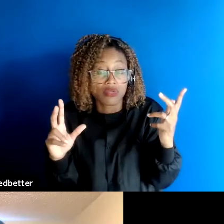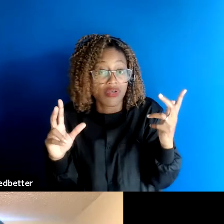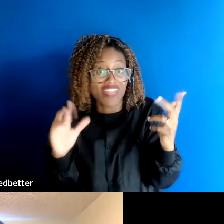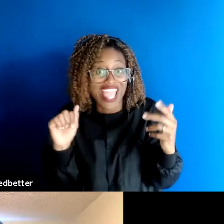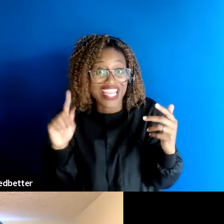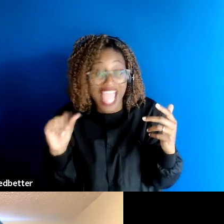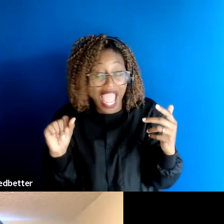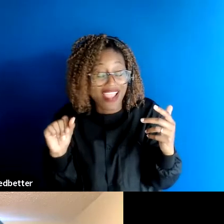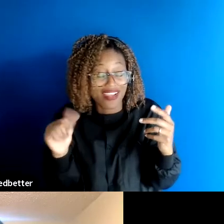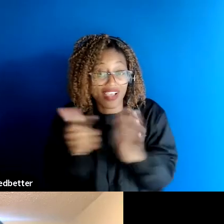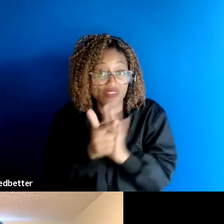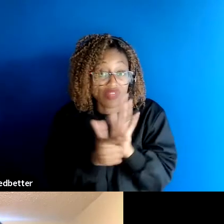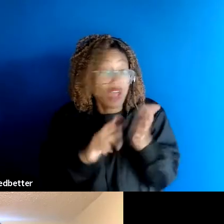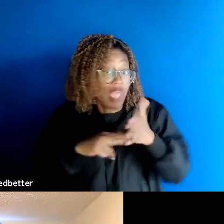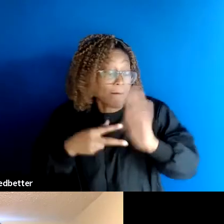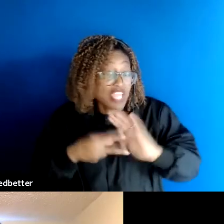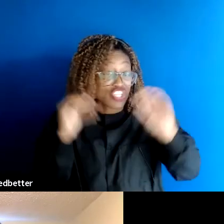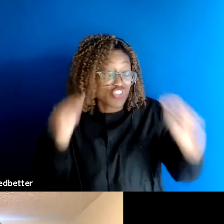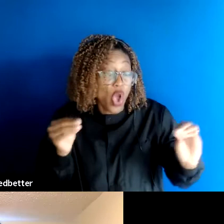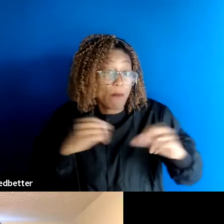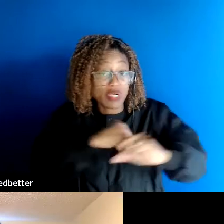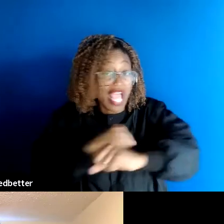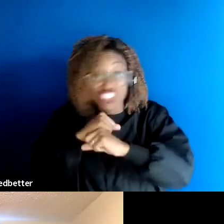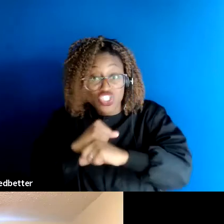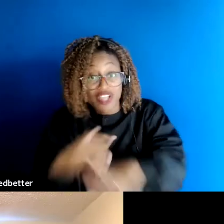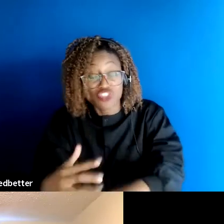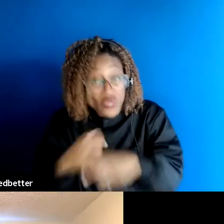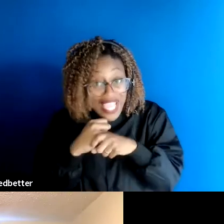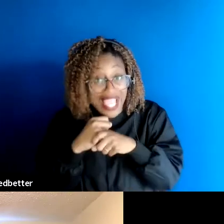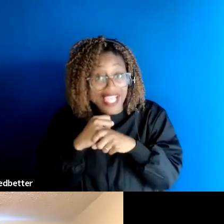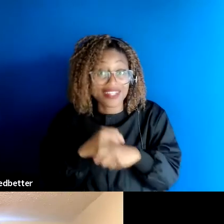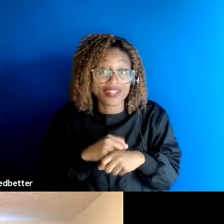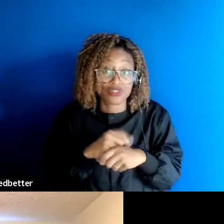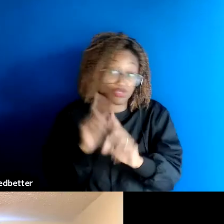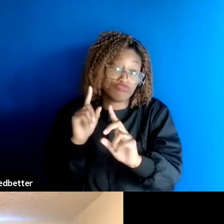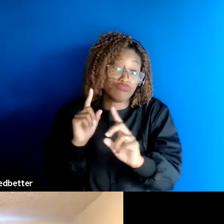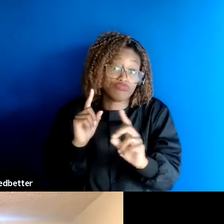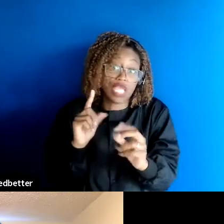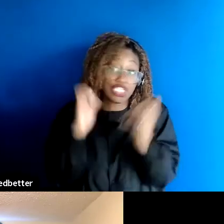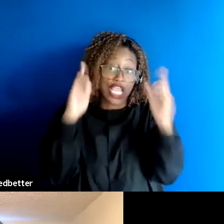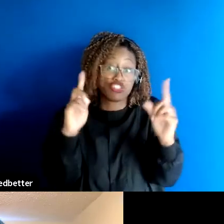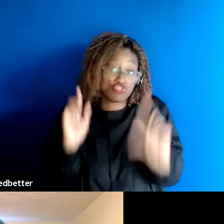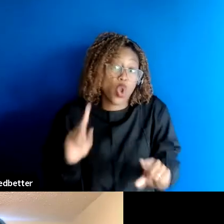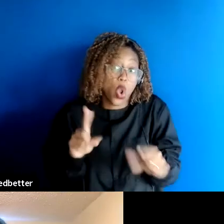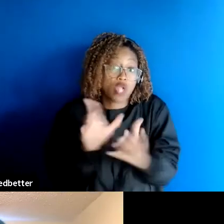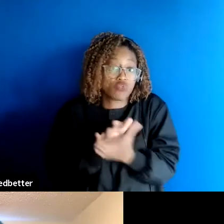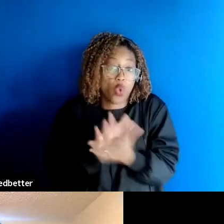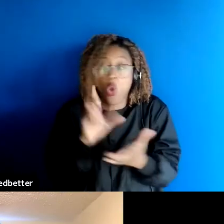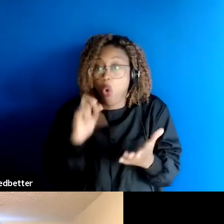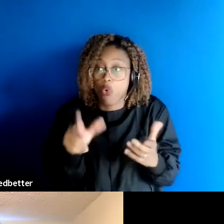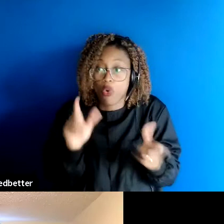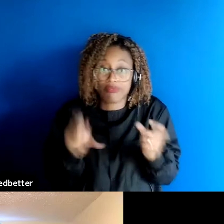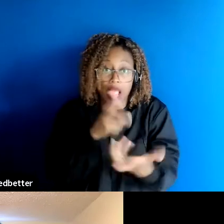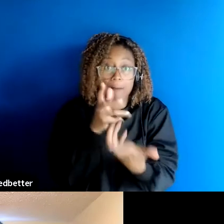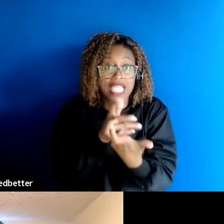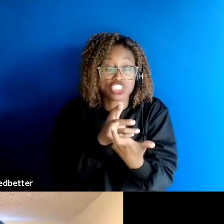no protection for them to actually go to school, or to have any accommodations in school, to get on